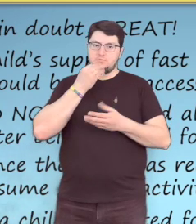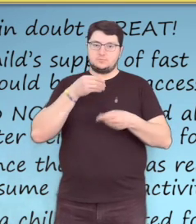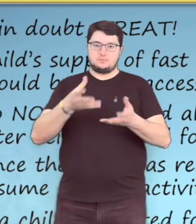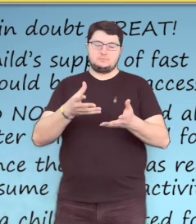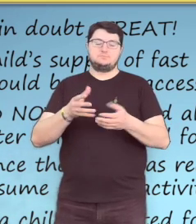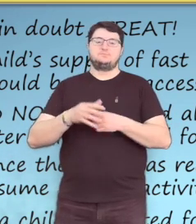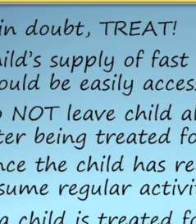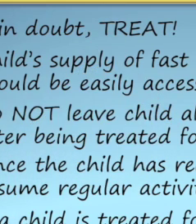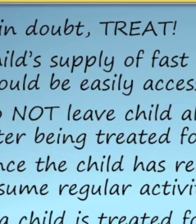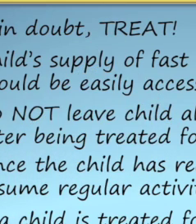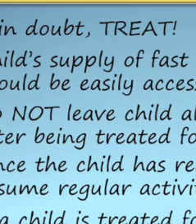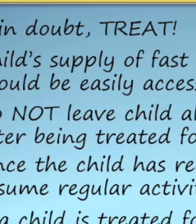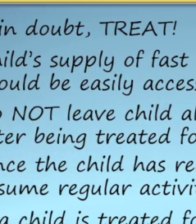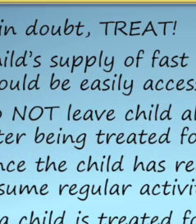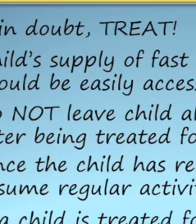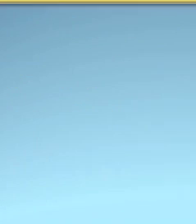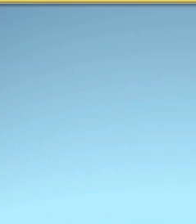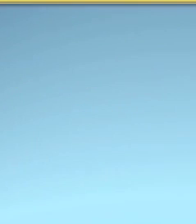provided for them.